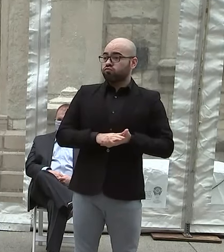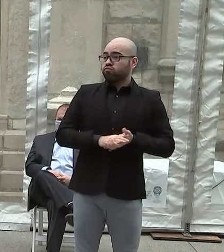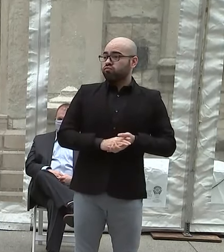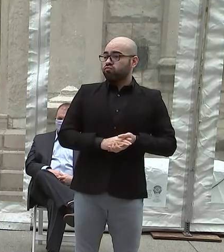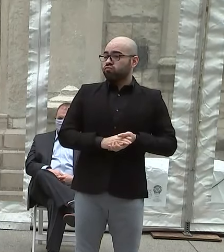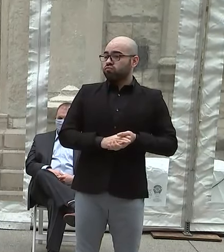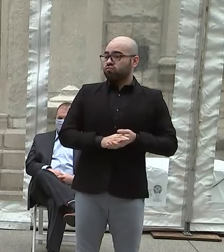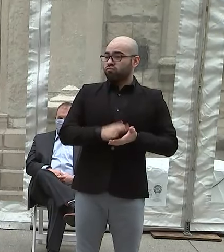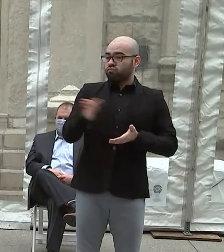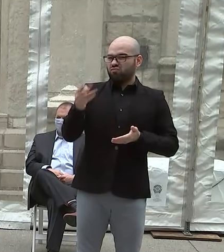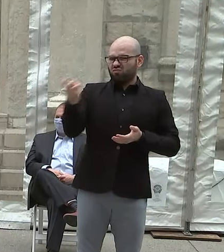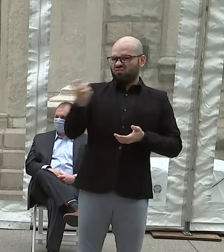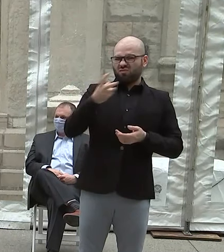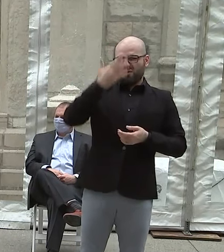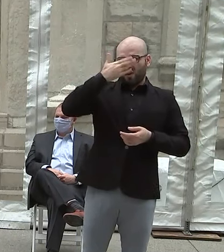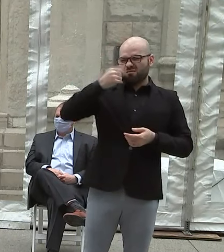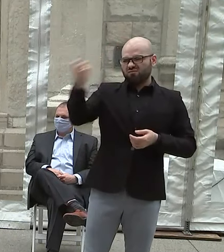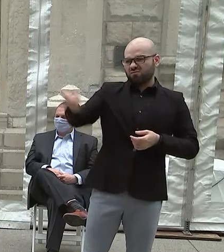Hello.